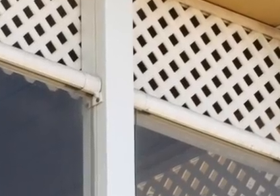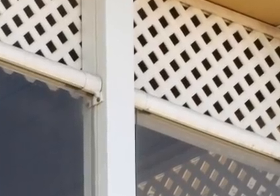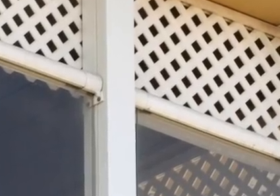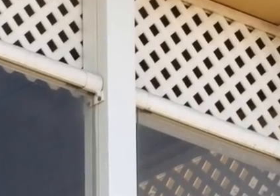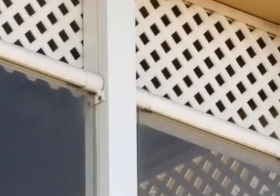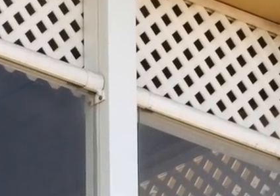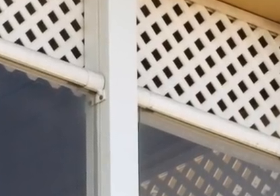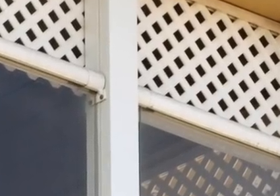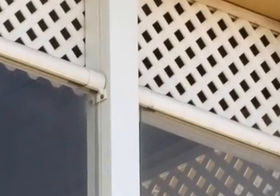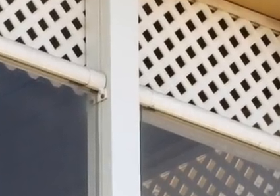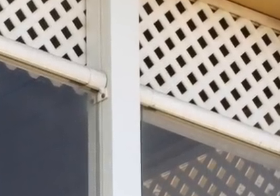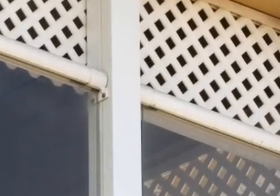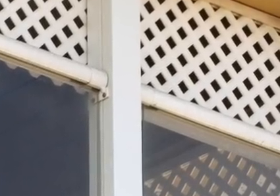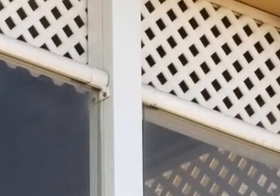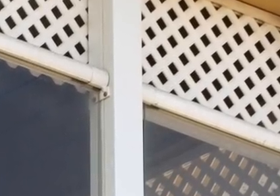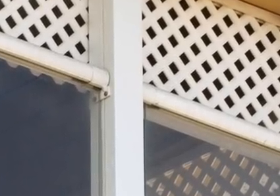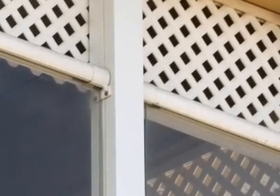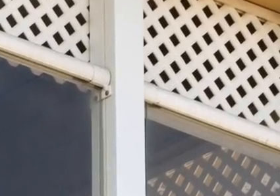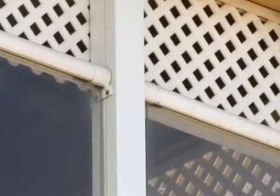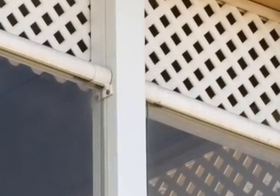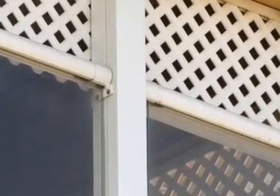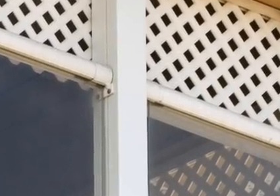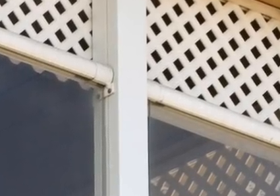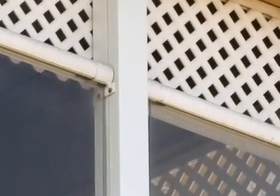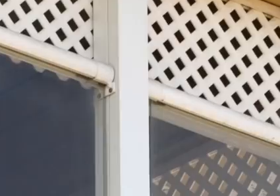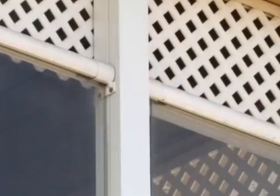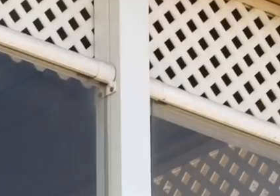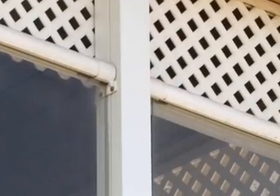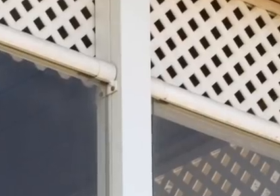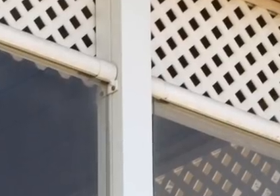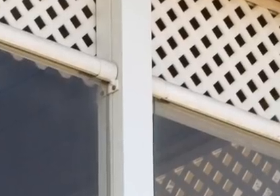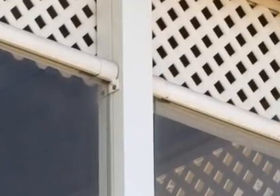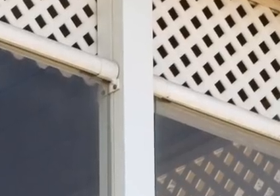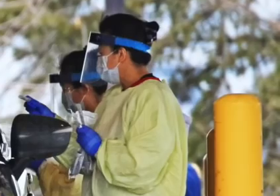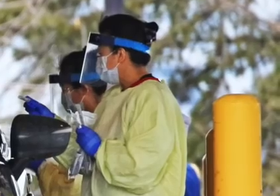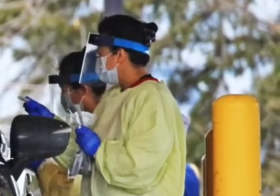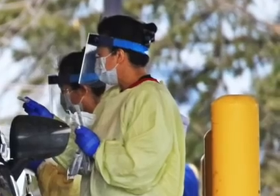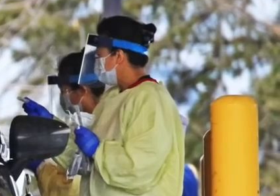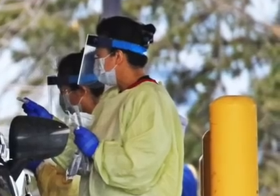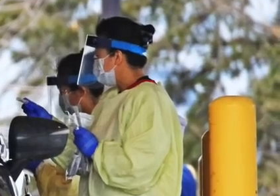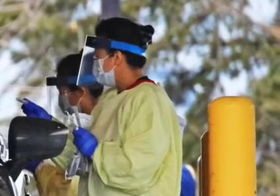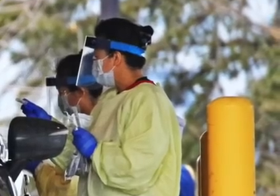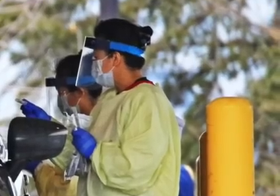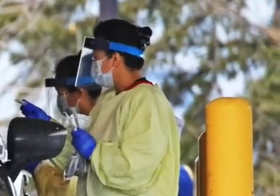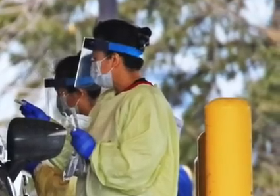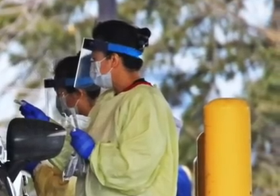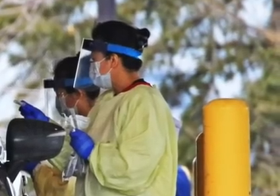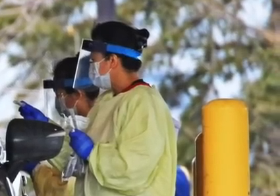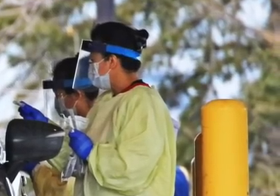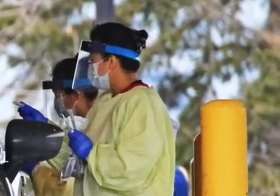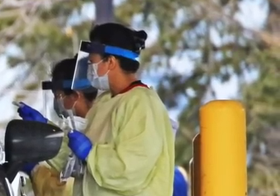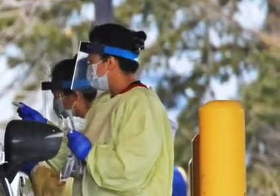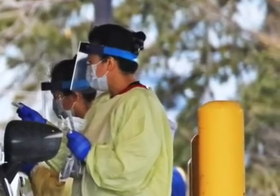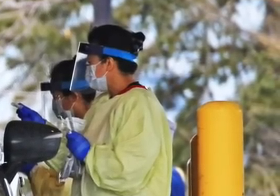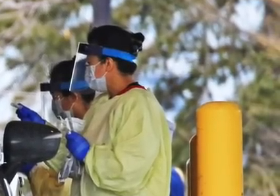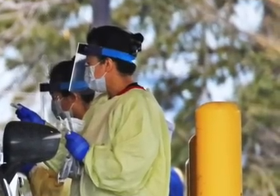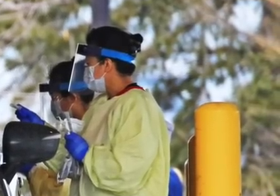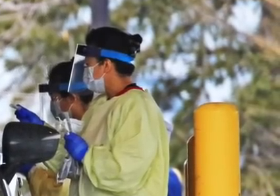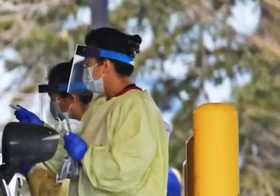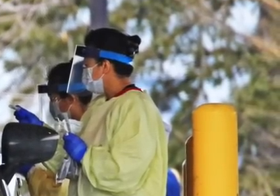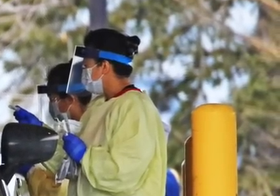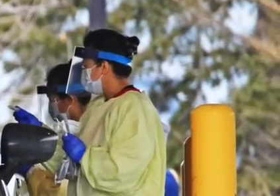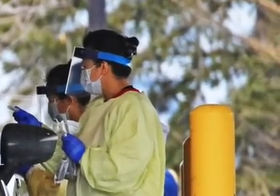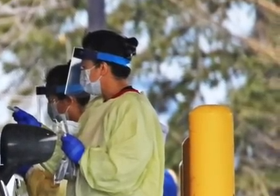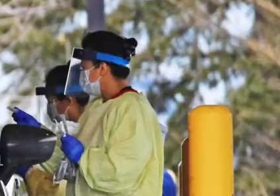days ago, when our lab was able to clear the backlog of samples from returning travelers and was also able to expand their ability